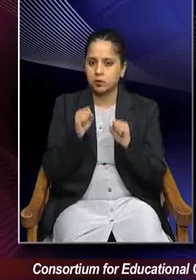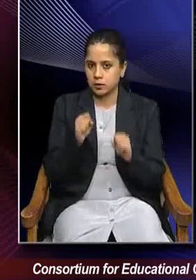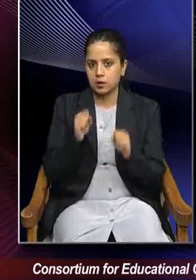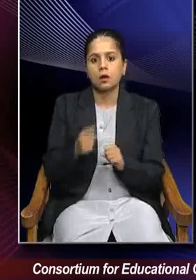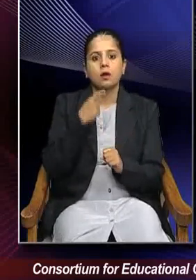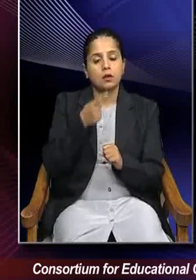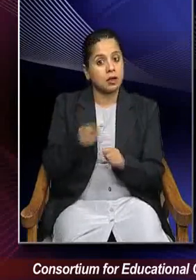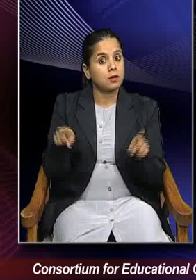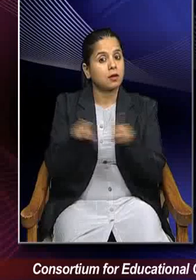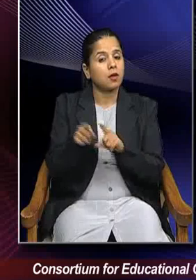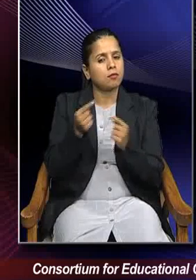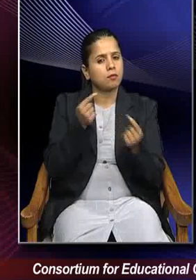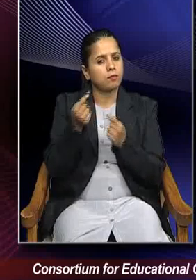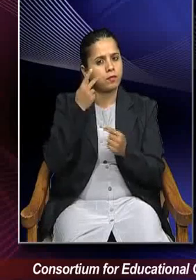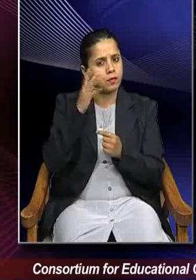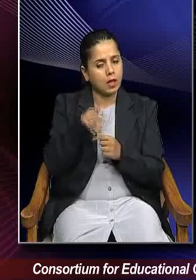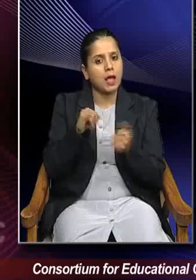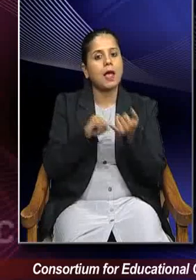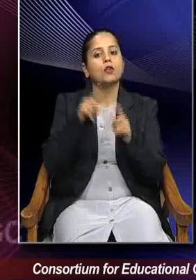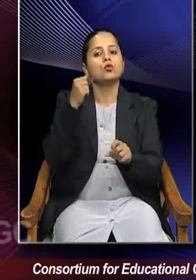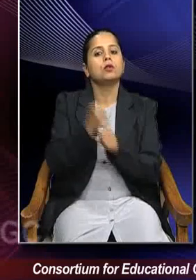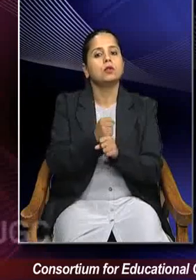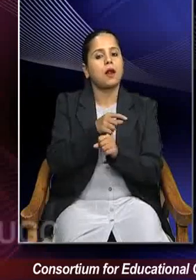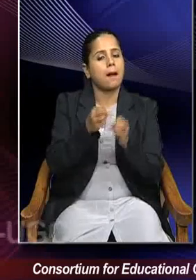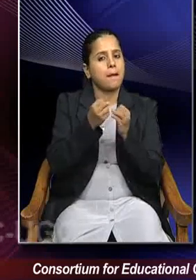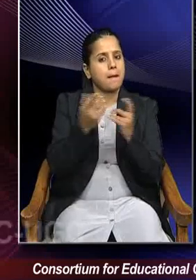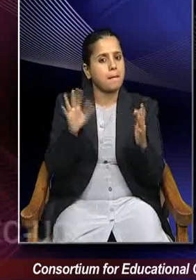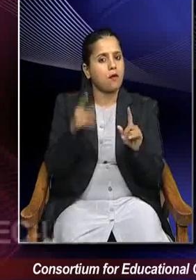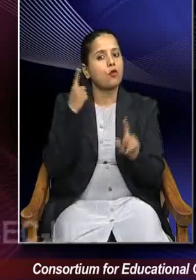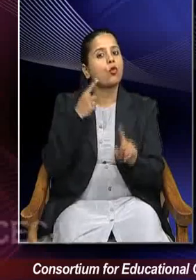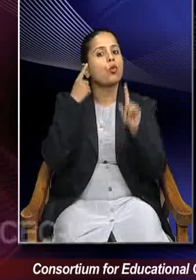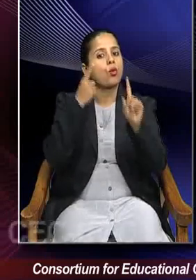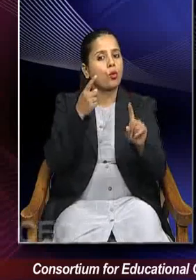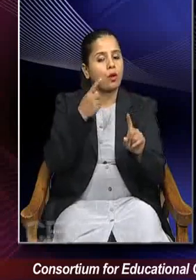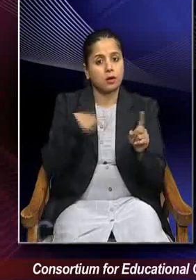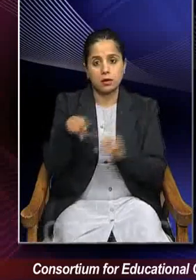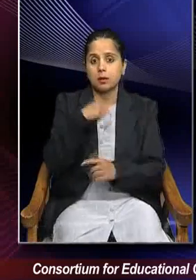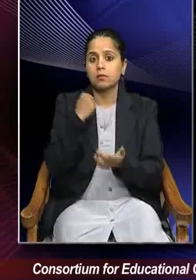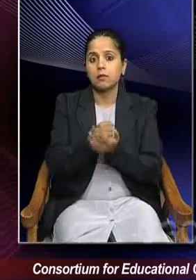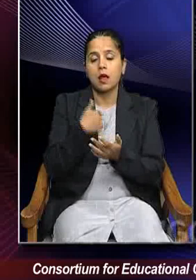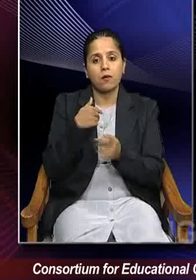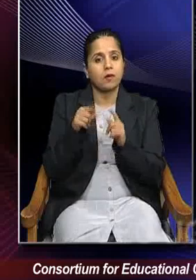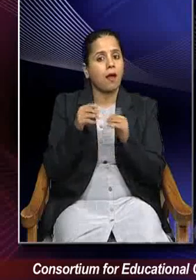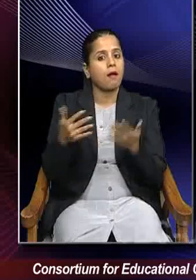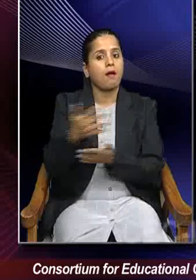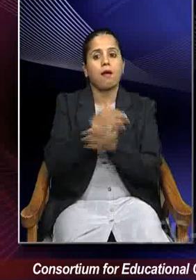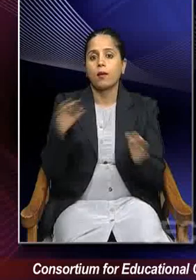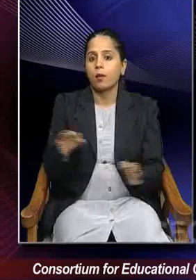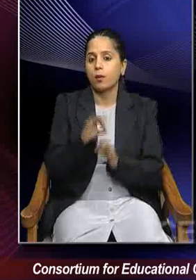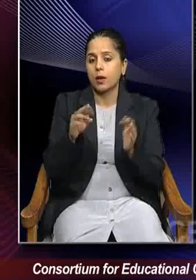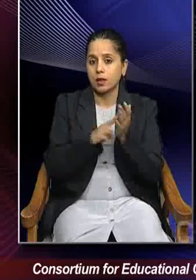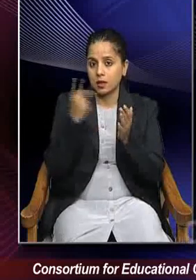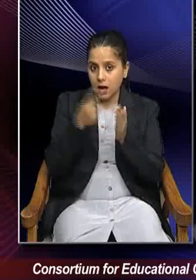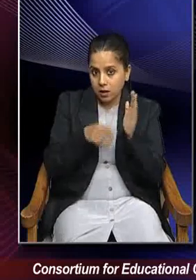And similar is the situation with the SDG. There are a number of goals on which we really don't have data either at the national